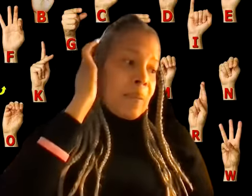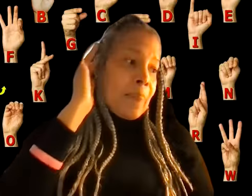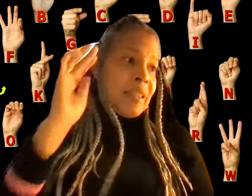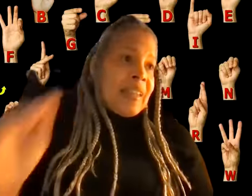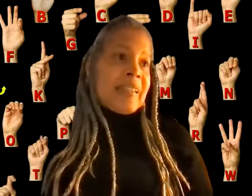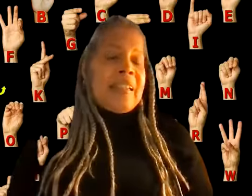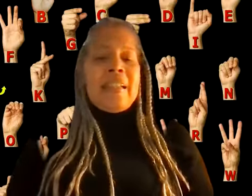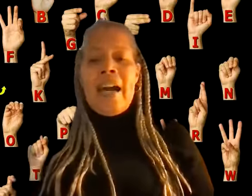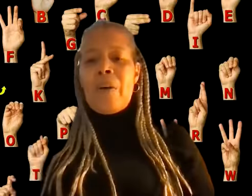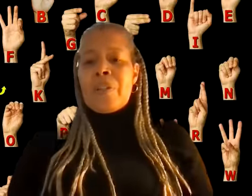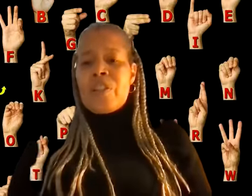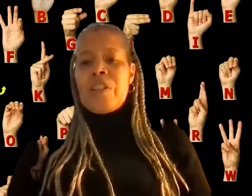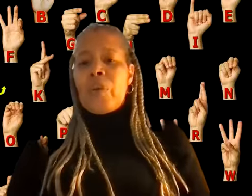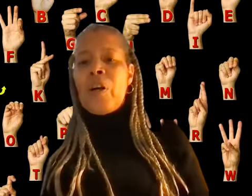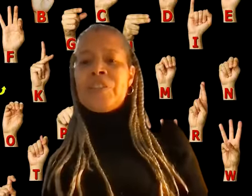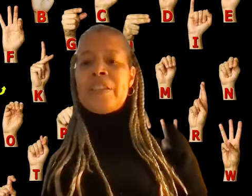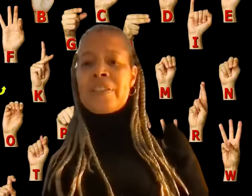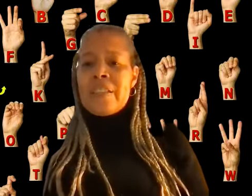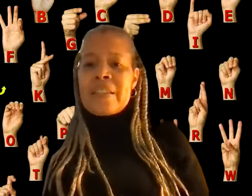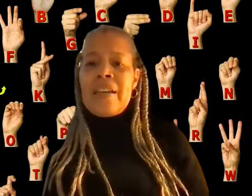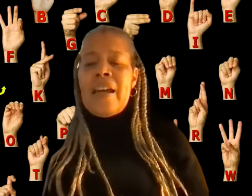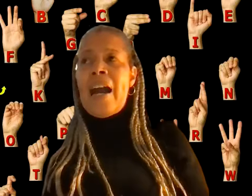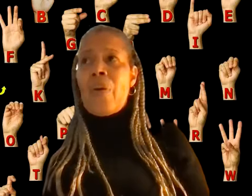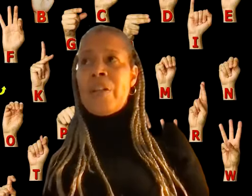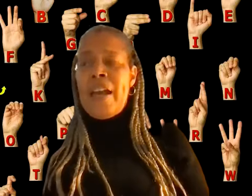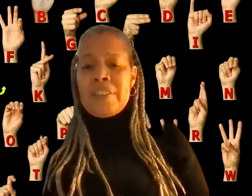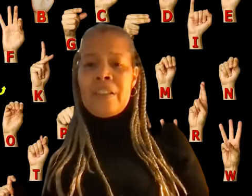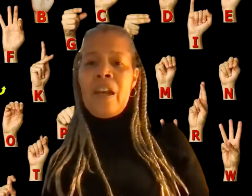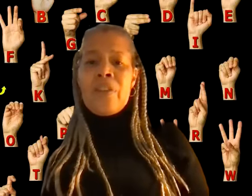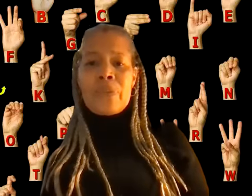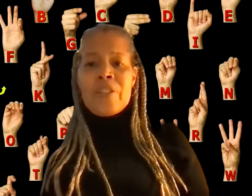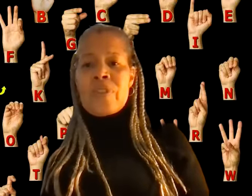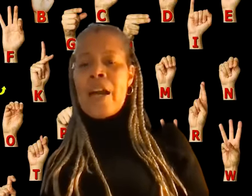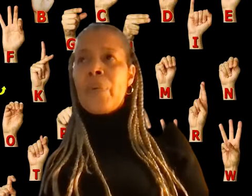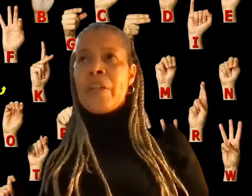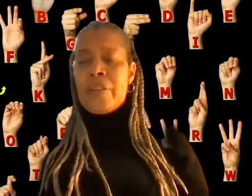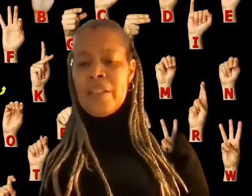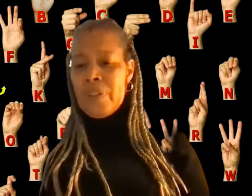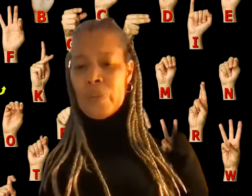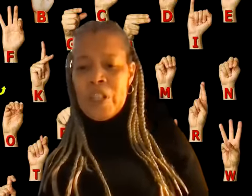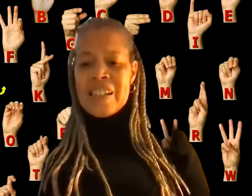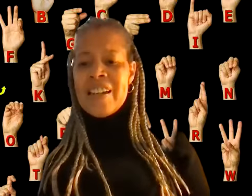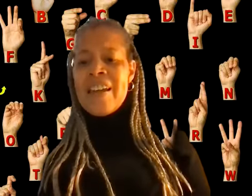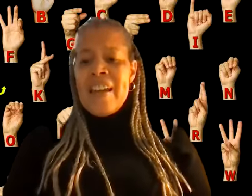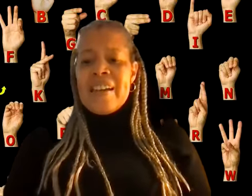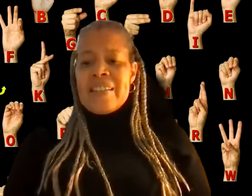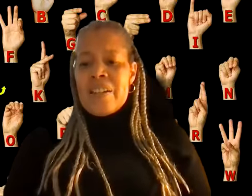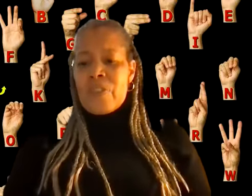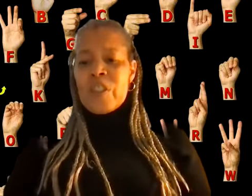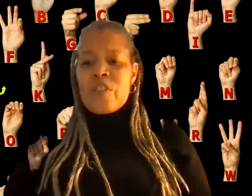about big data and how much inequality there is and how it actually threatens how we live and work. And, so if you get a